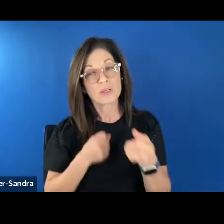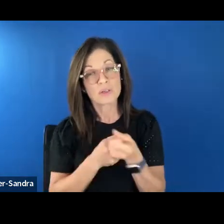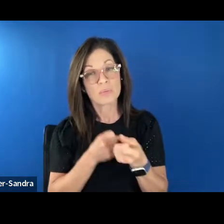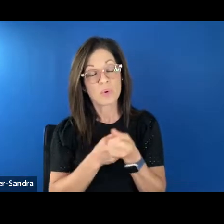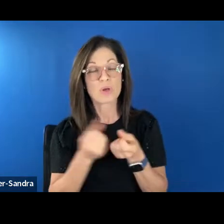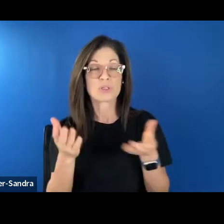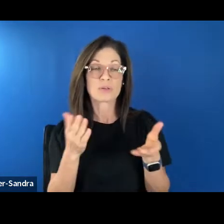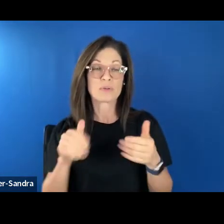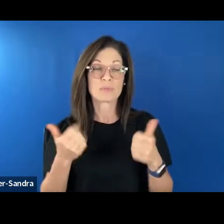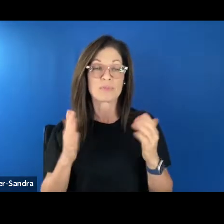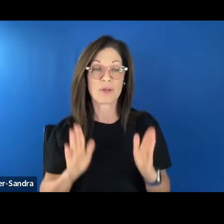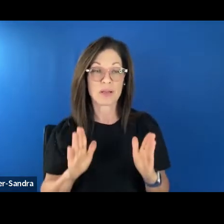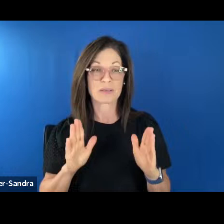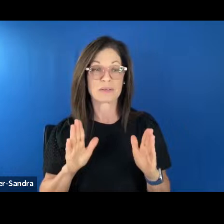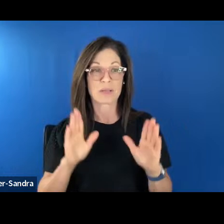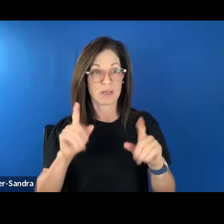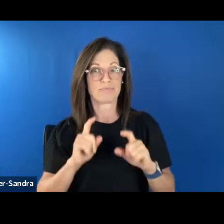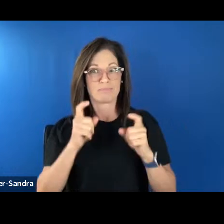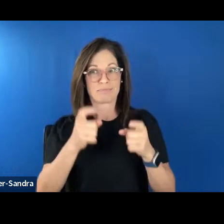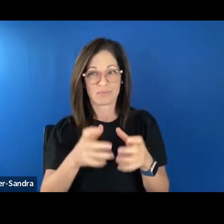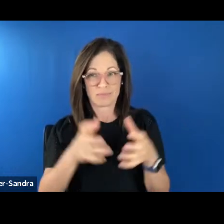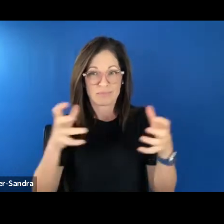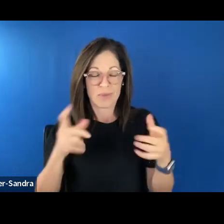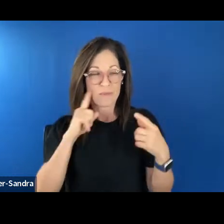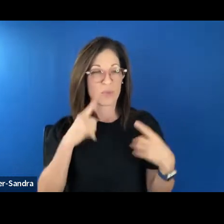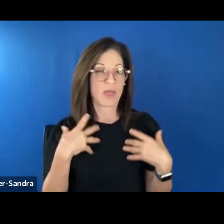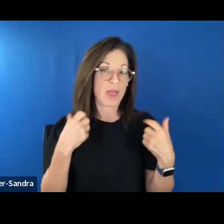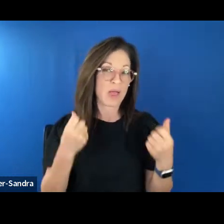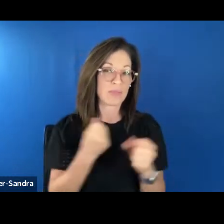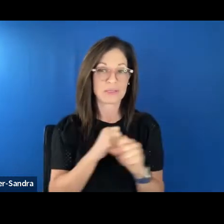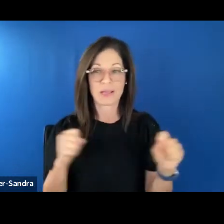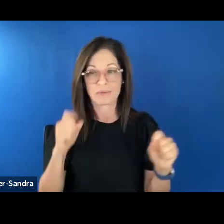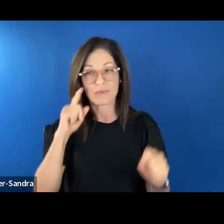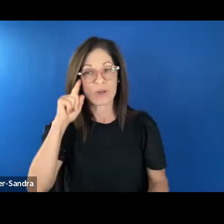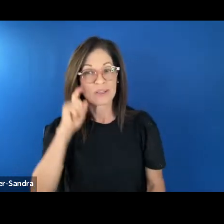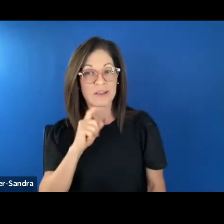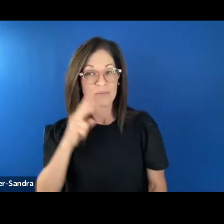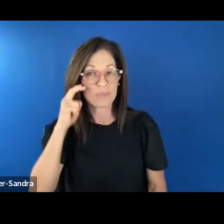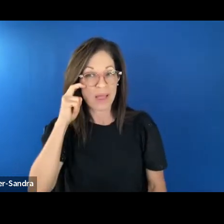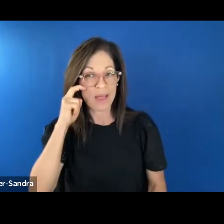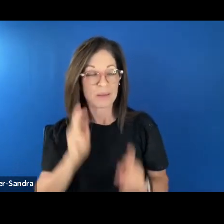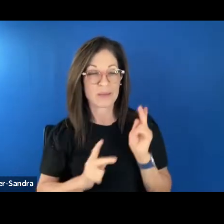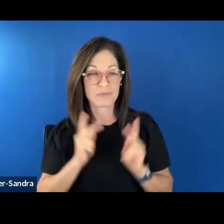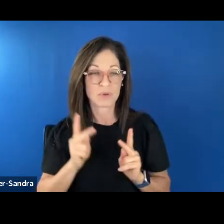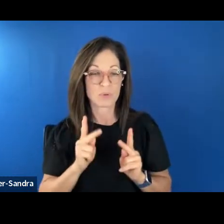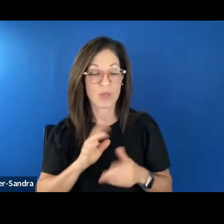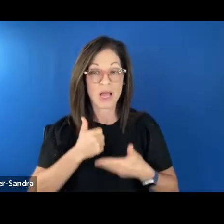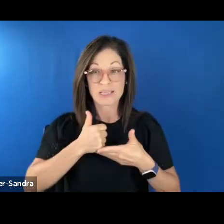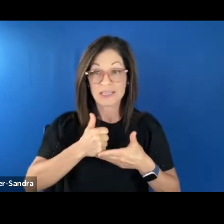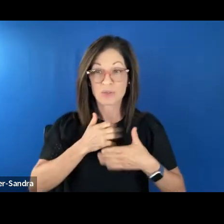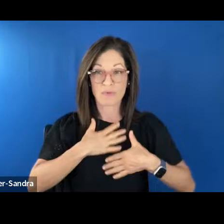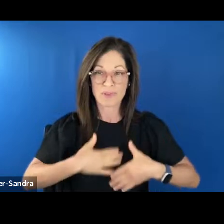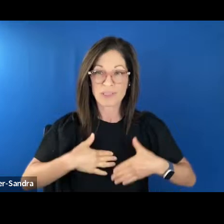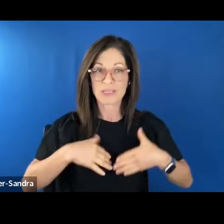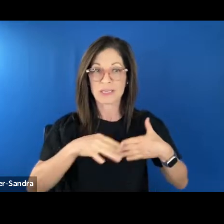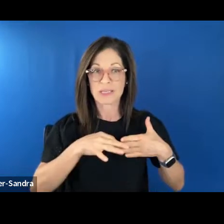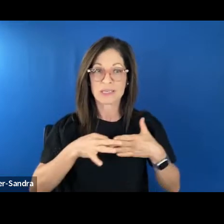providers contribute significantly to the health and safety of deafblind individuals. They assist in